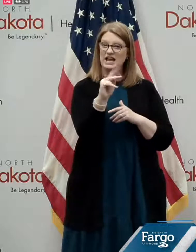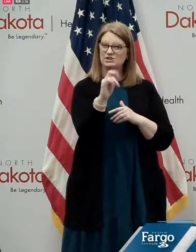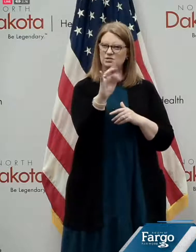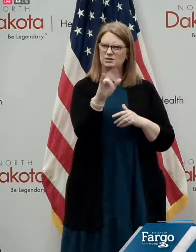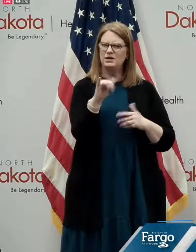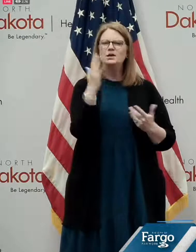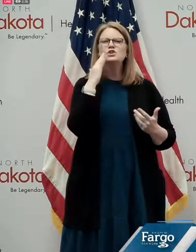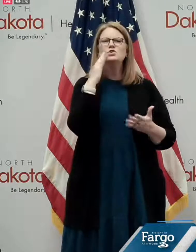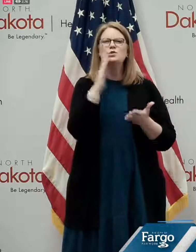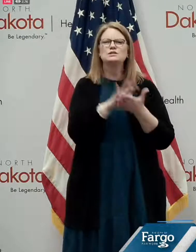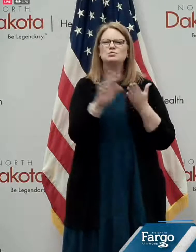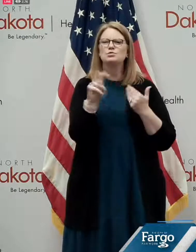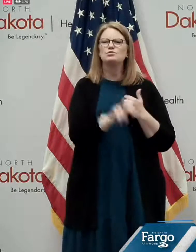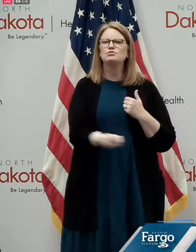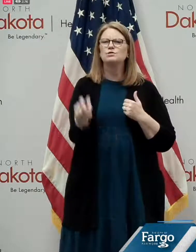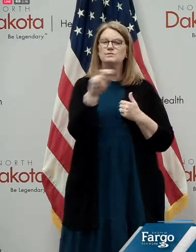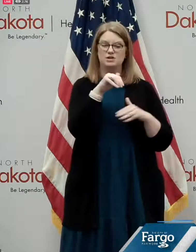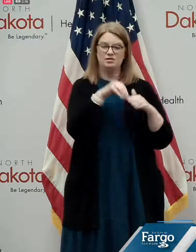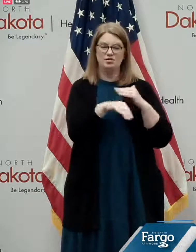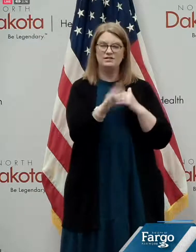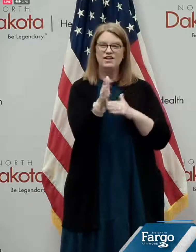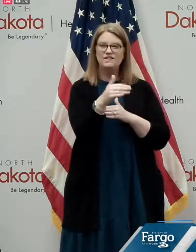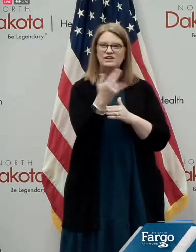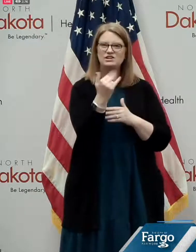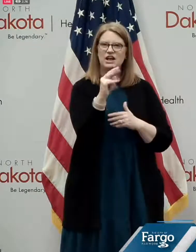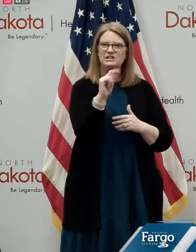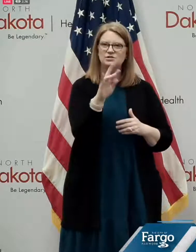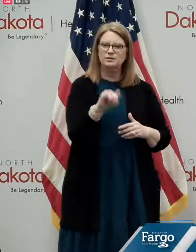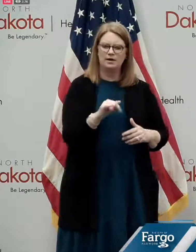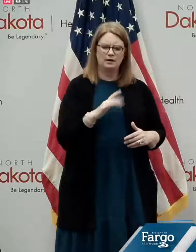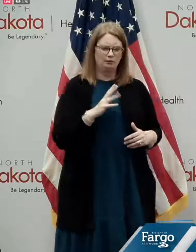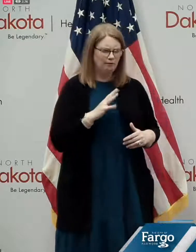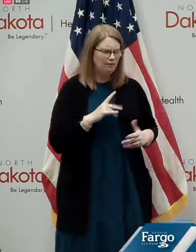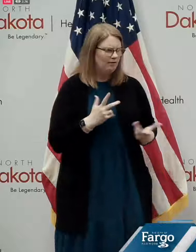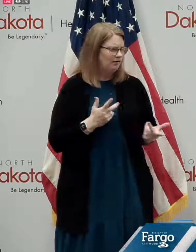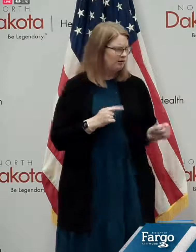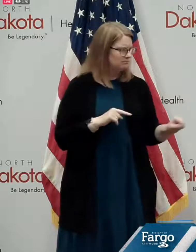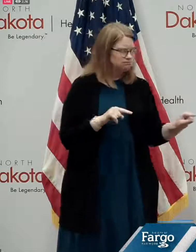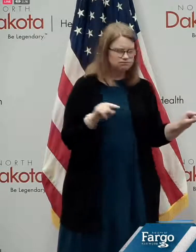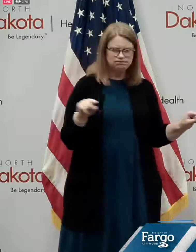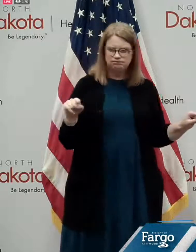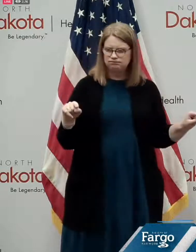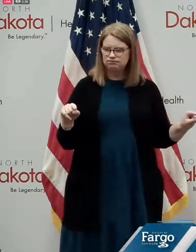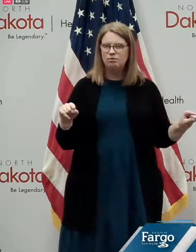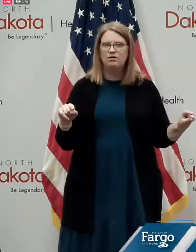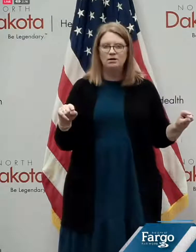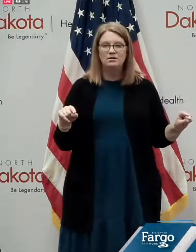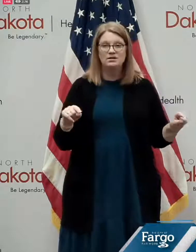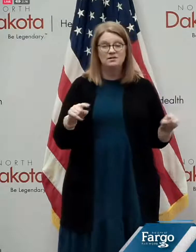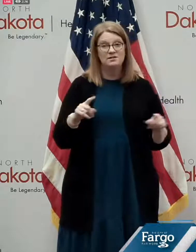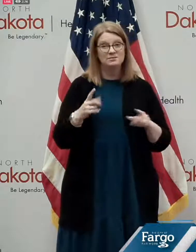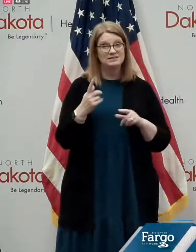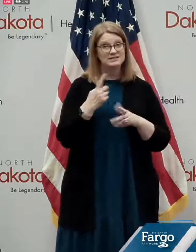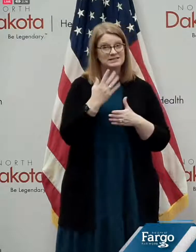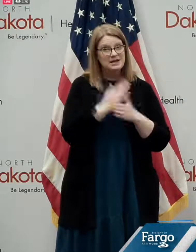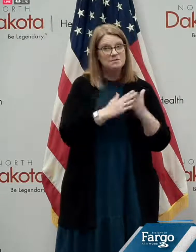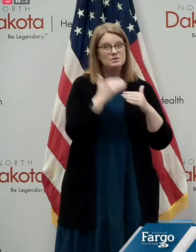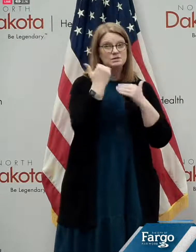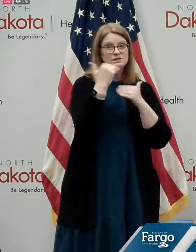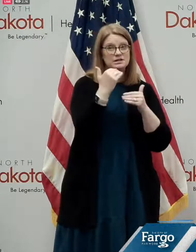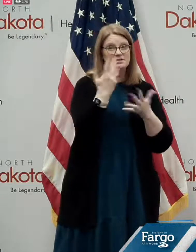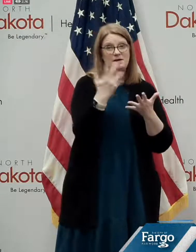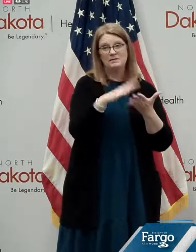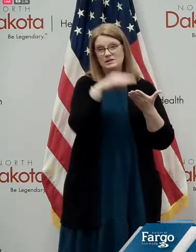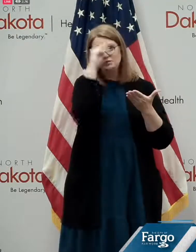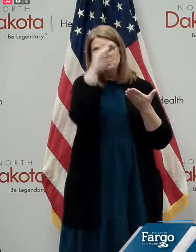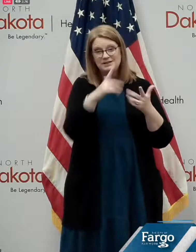part of a school trip to visit a fish hatchery, I'm sure you remember it. It was a fantastic thing to do, but often that was restricted only to students that maybe lived